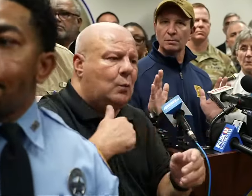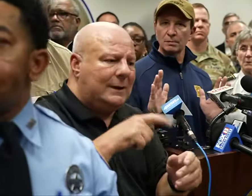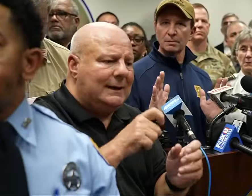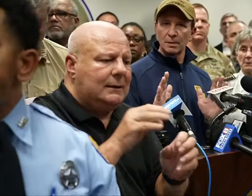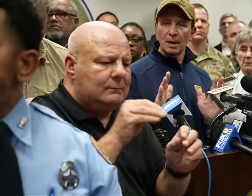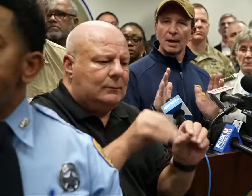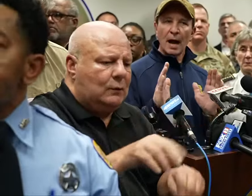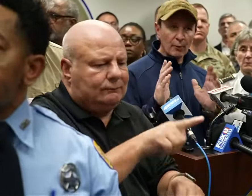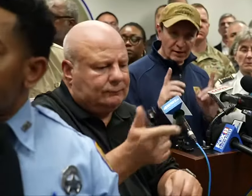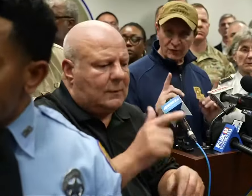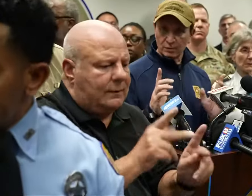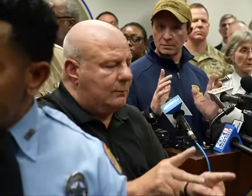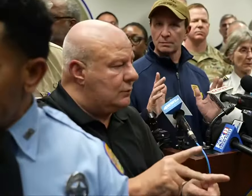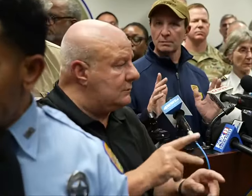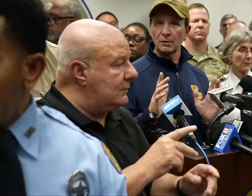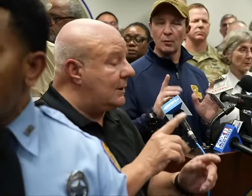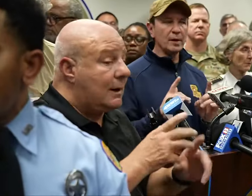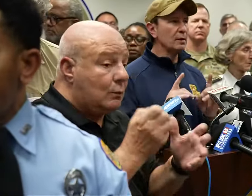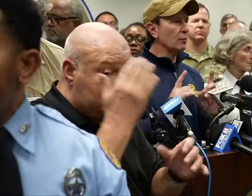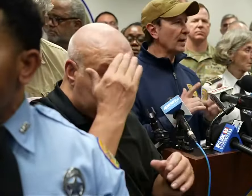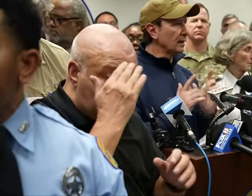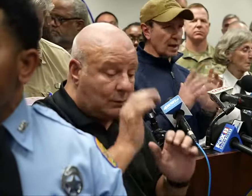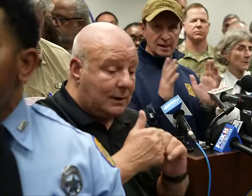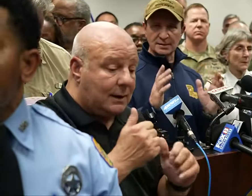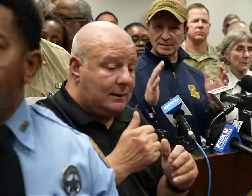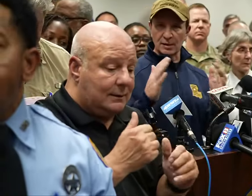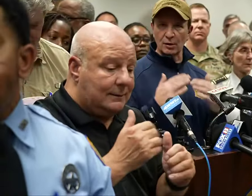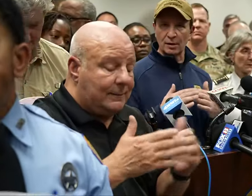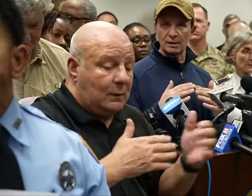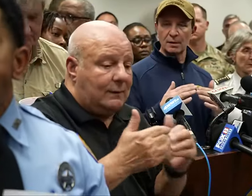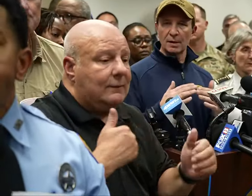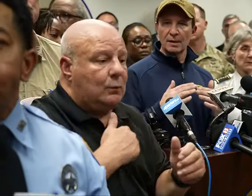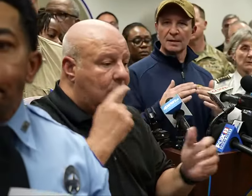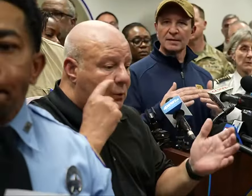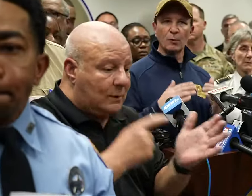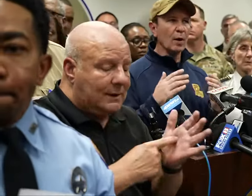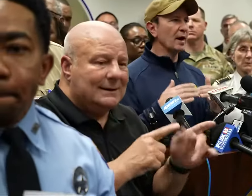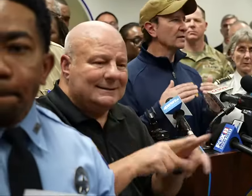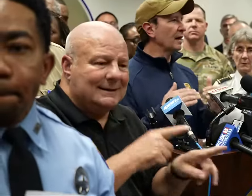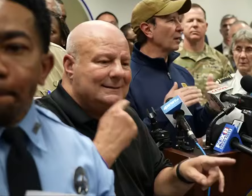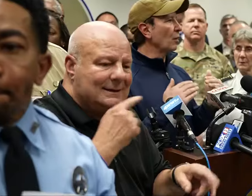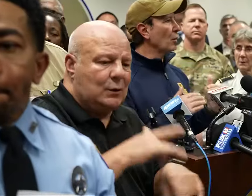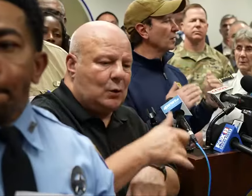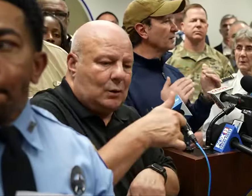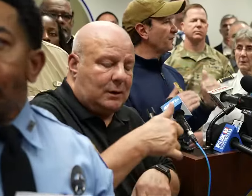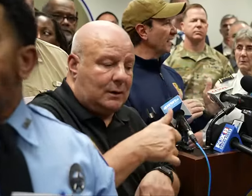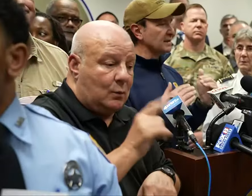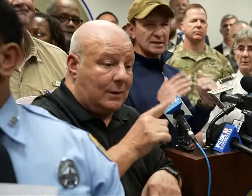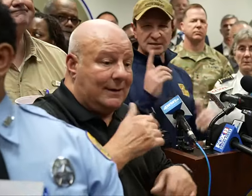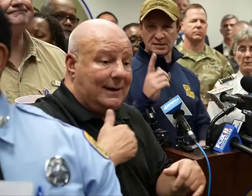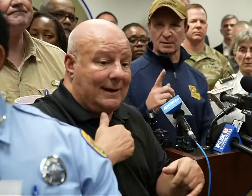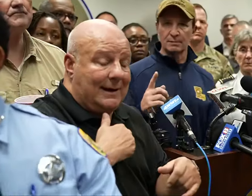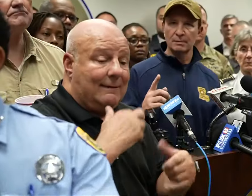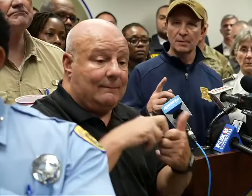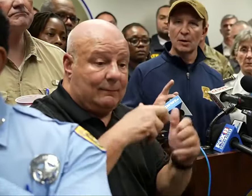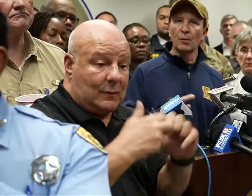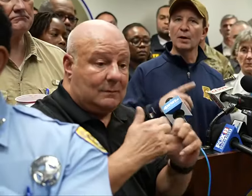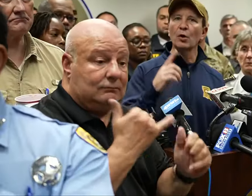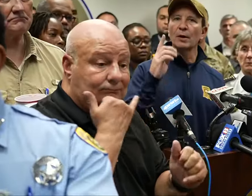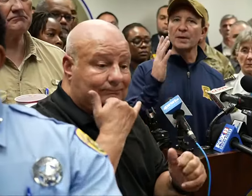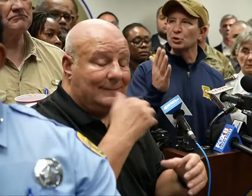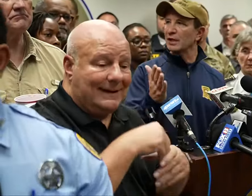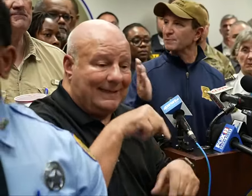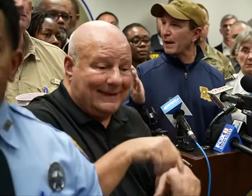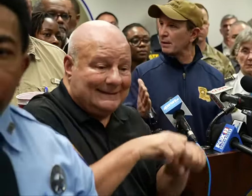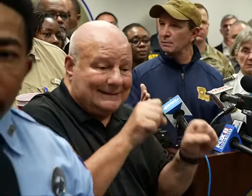know, however, we recognize, I said earlier, that where there are defects in this system, we